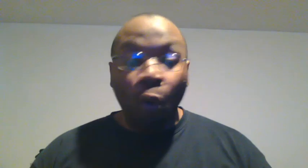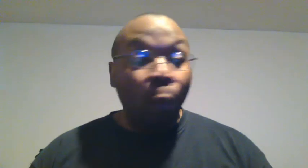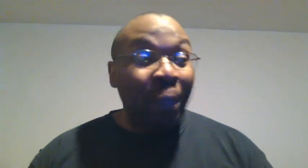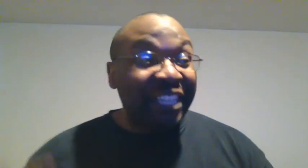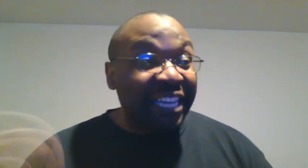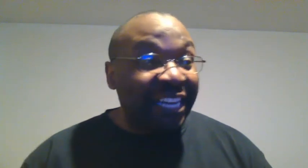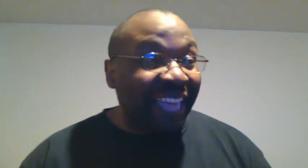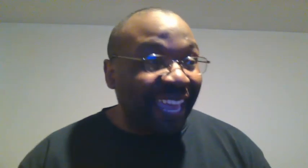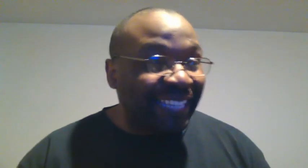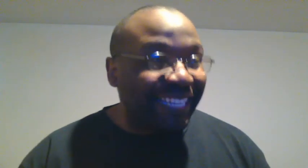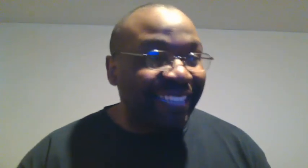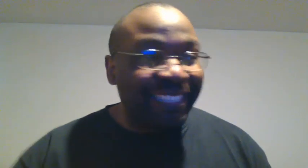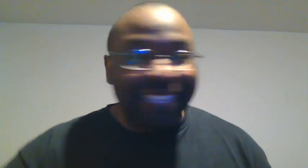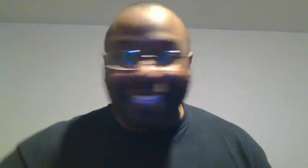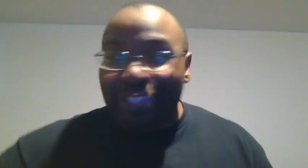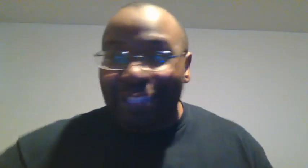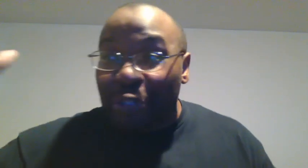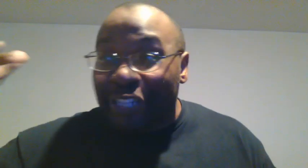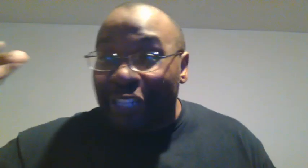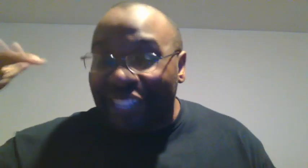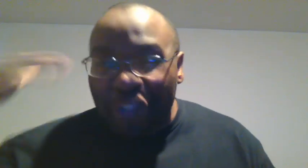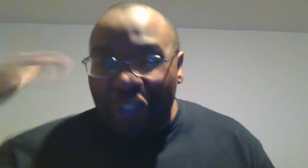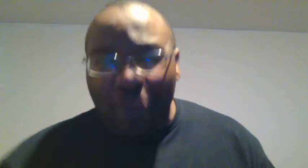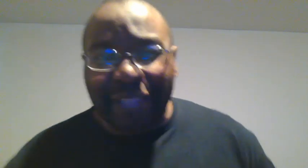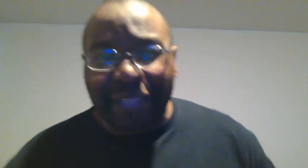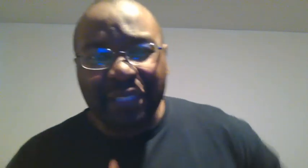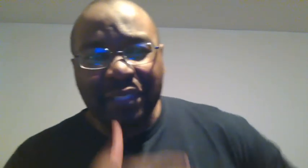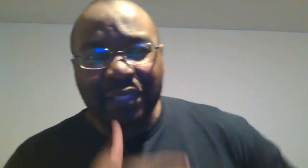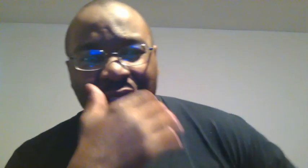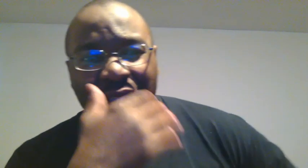What good is it to just know it?